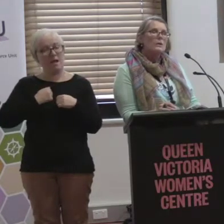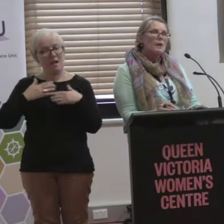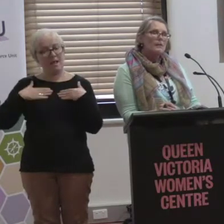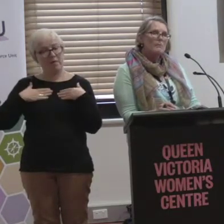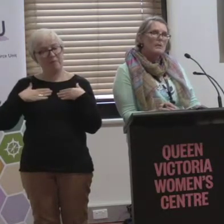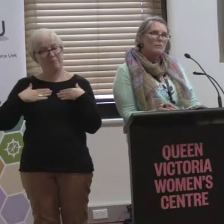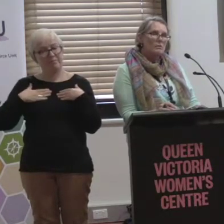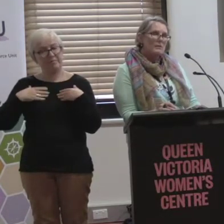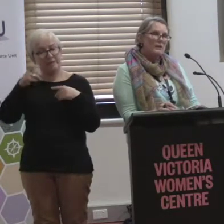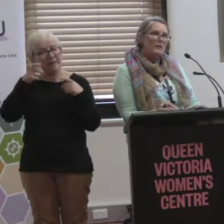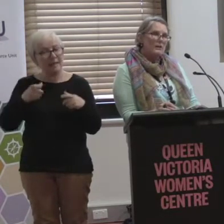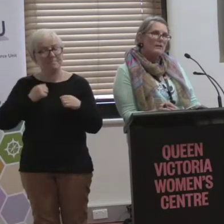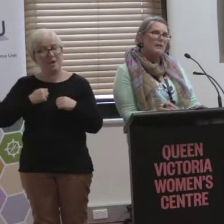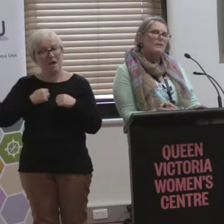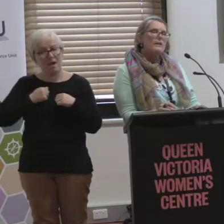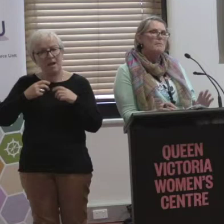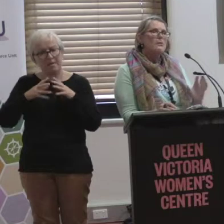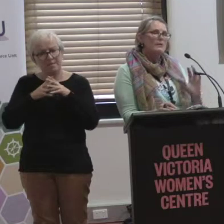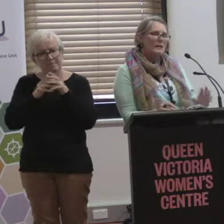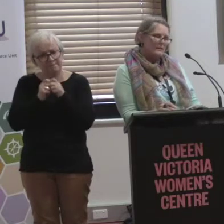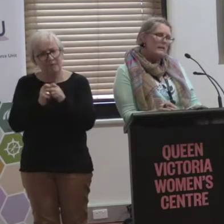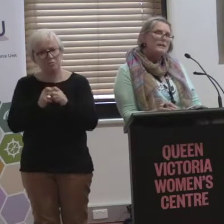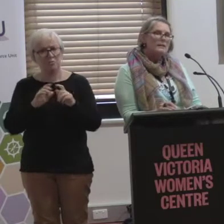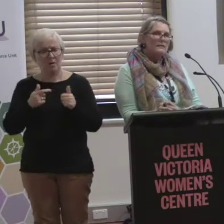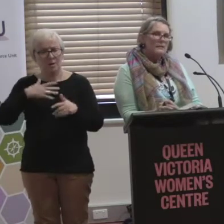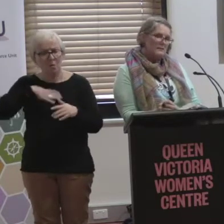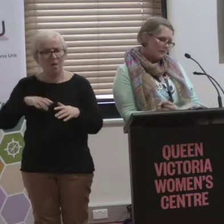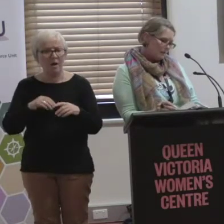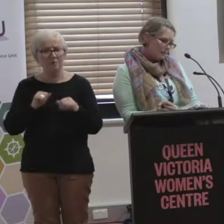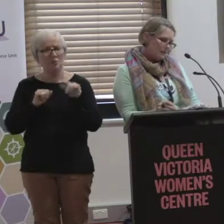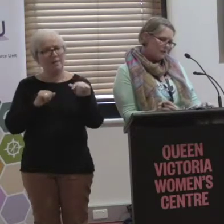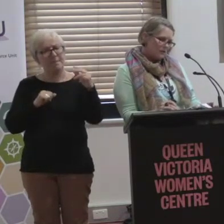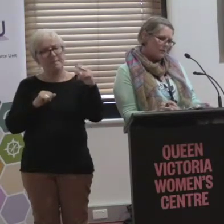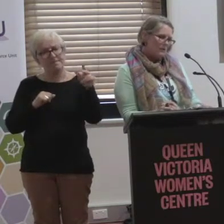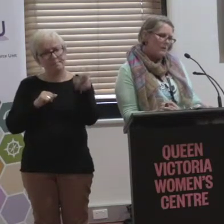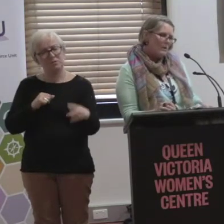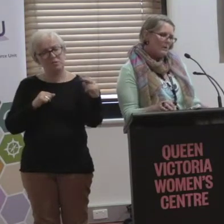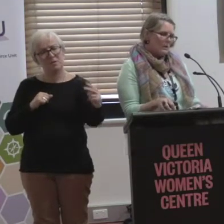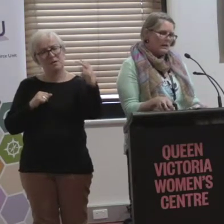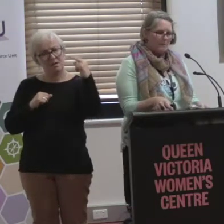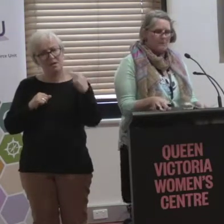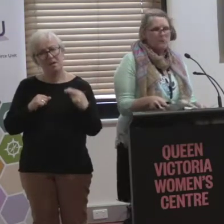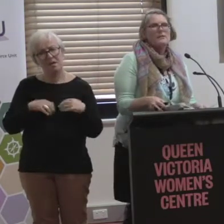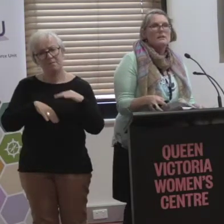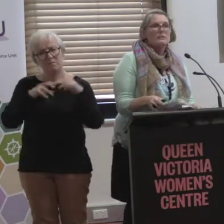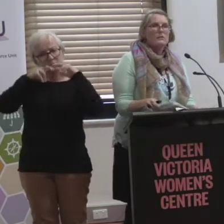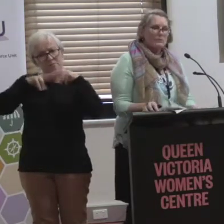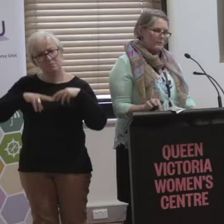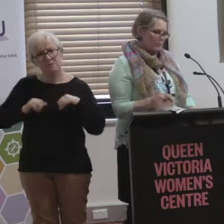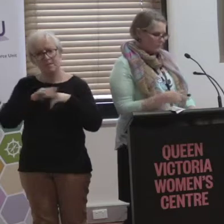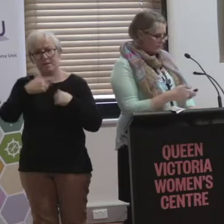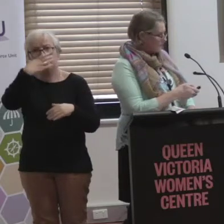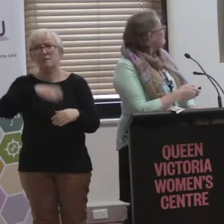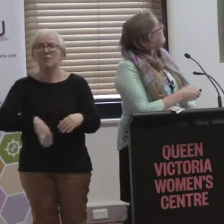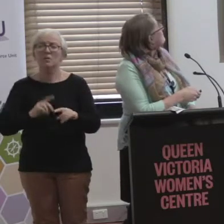value around medical treatment and healthcare are, so that that person has insight into what this individual